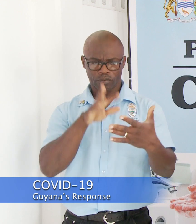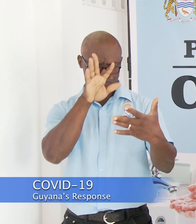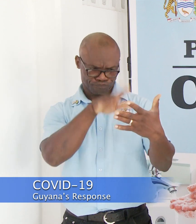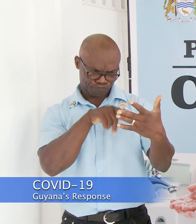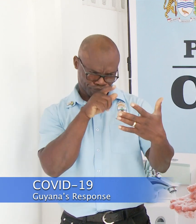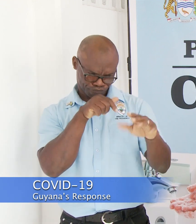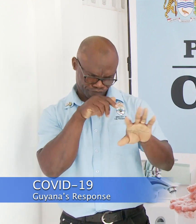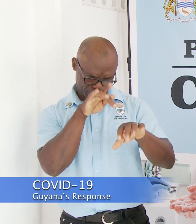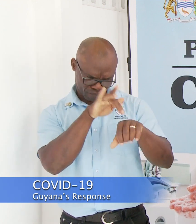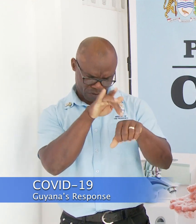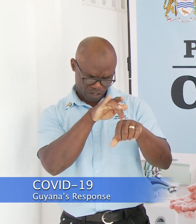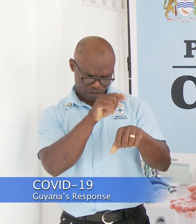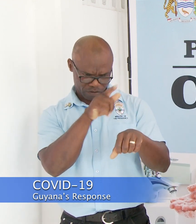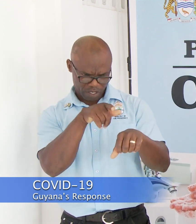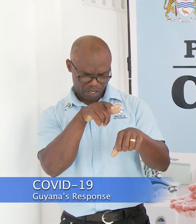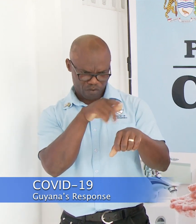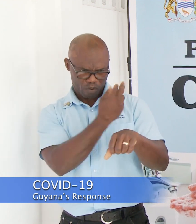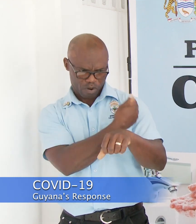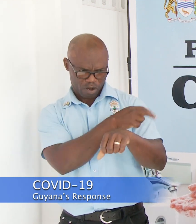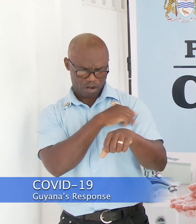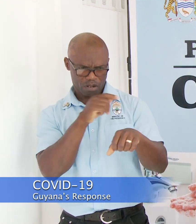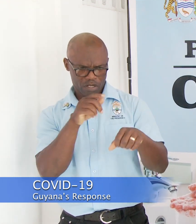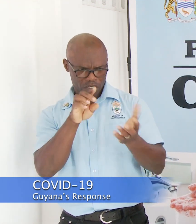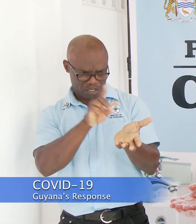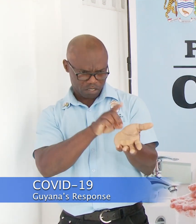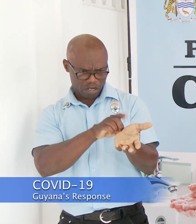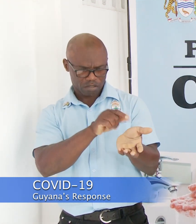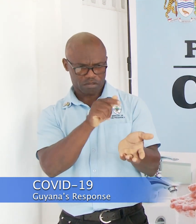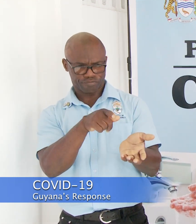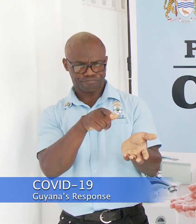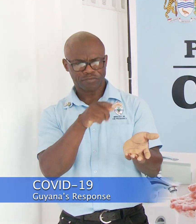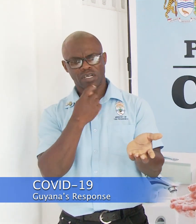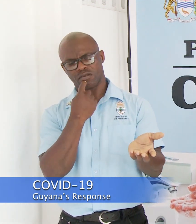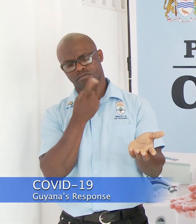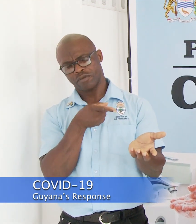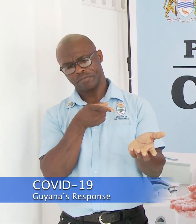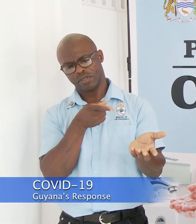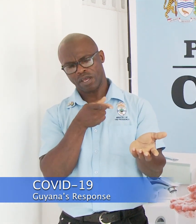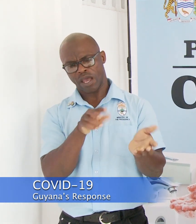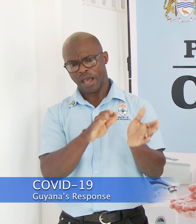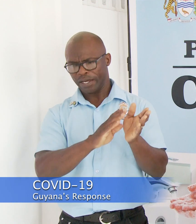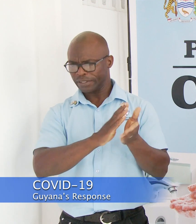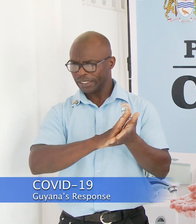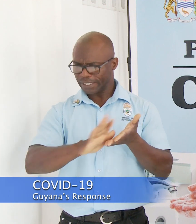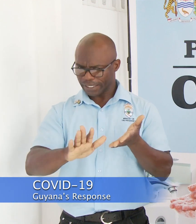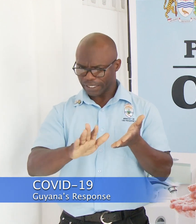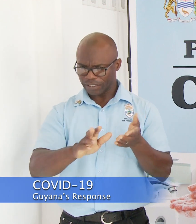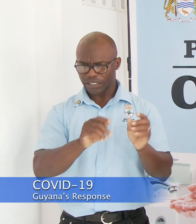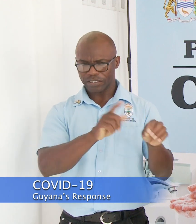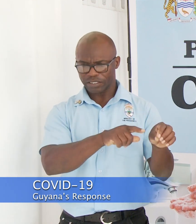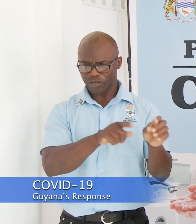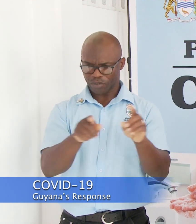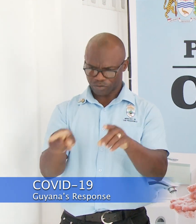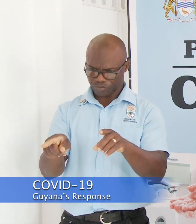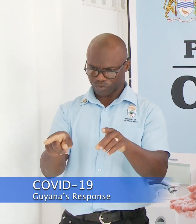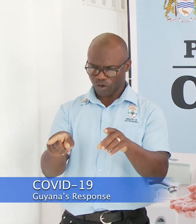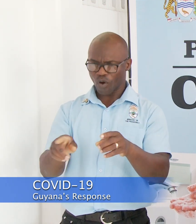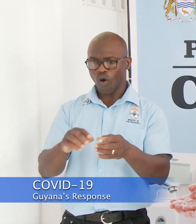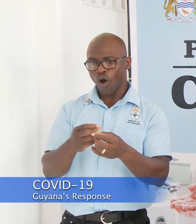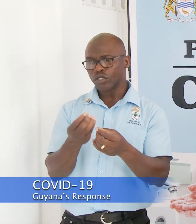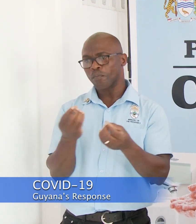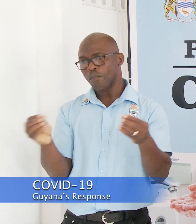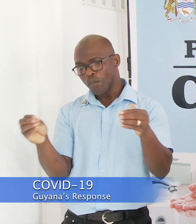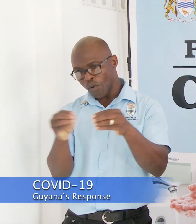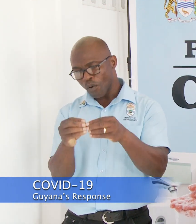a medical officer and based on the review, will be cleared or placed on additional days